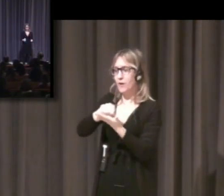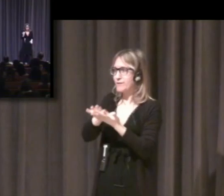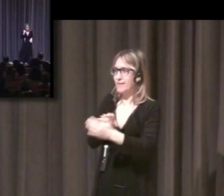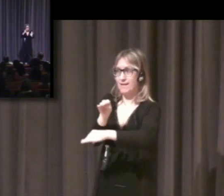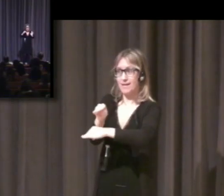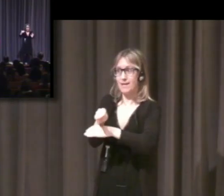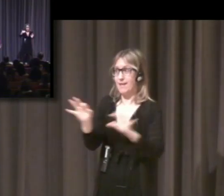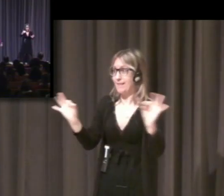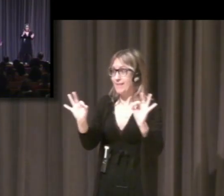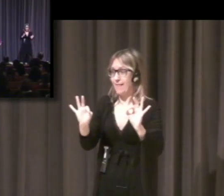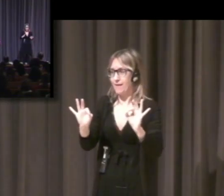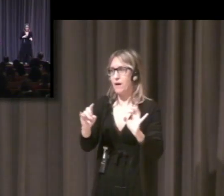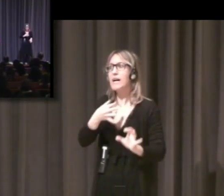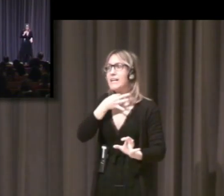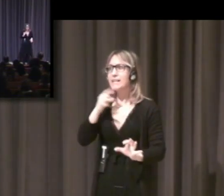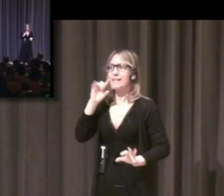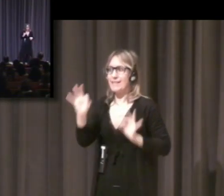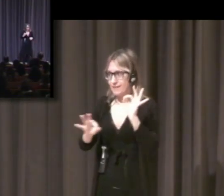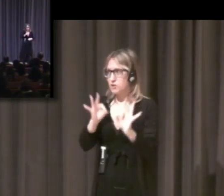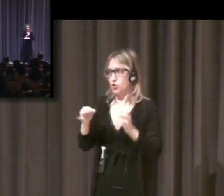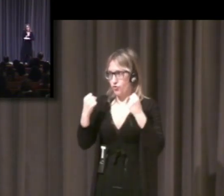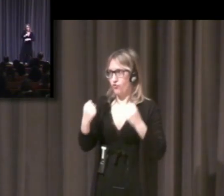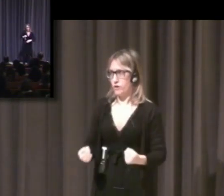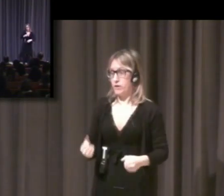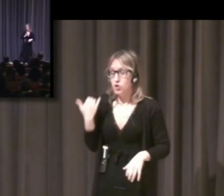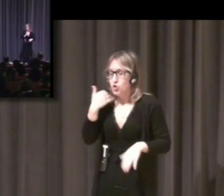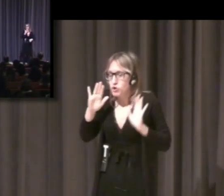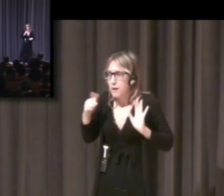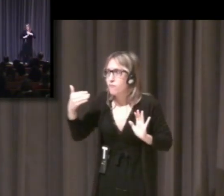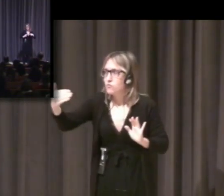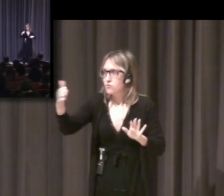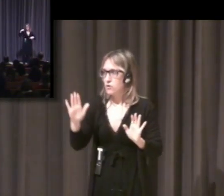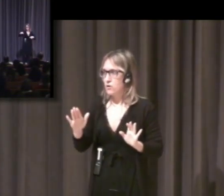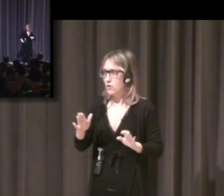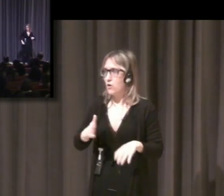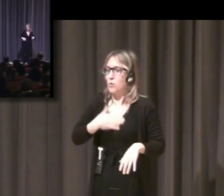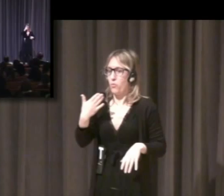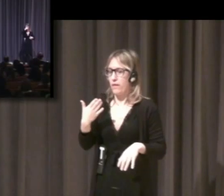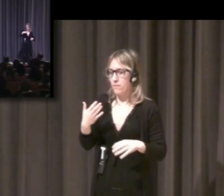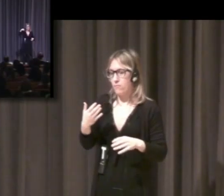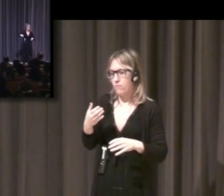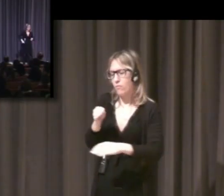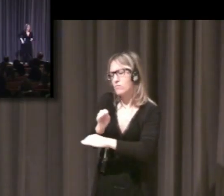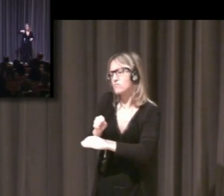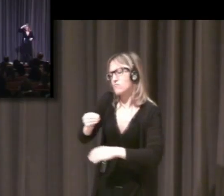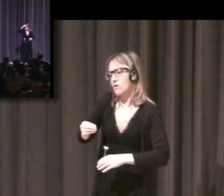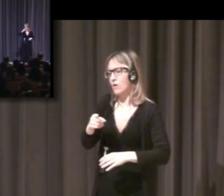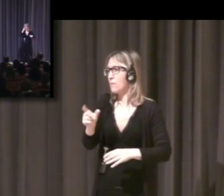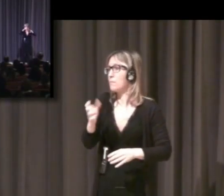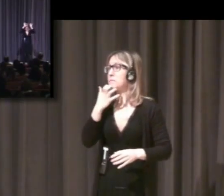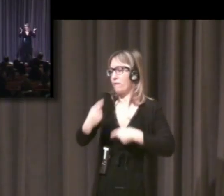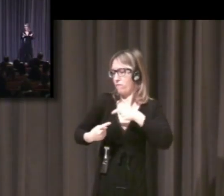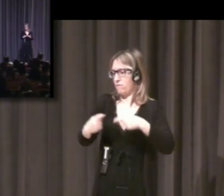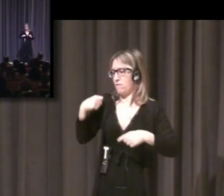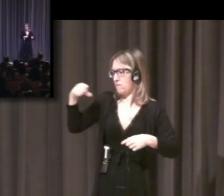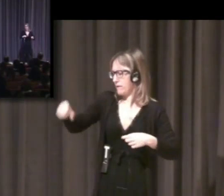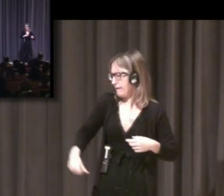could be the richest person in the world, the smartest person in the world, and maybe your child's not going to get language.